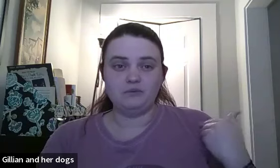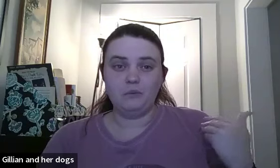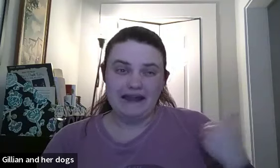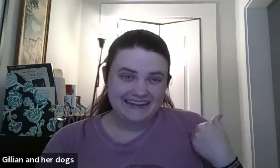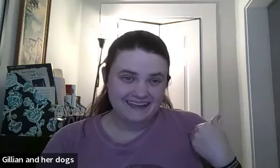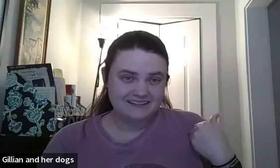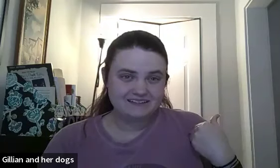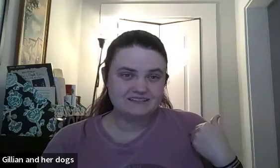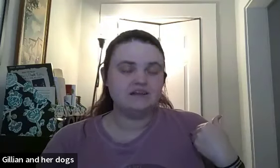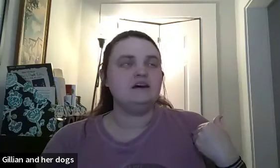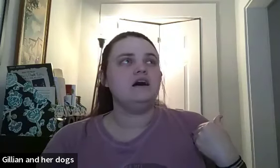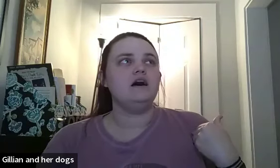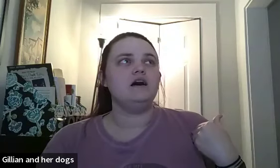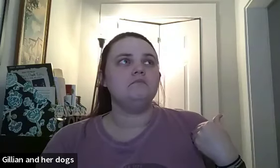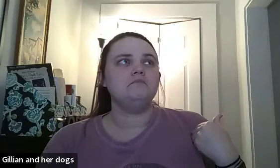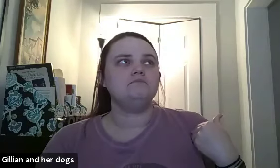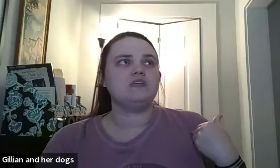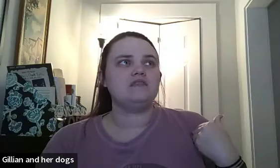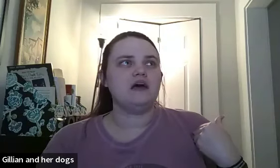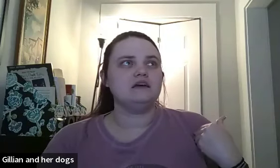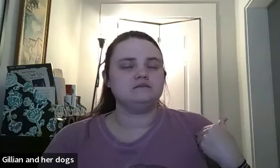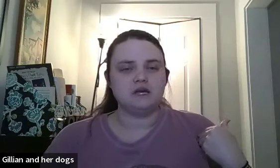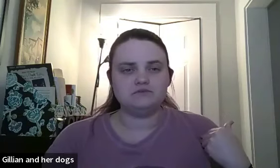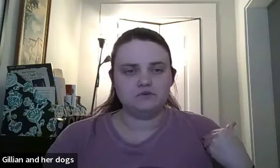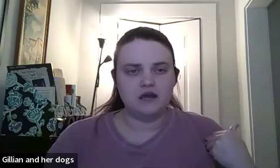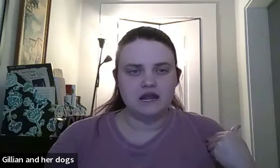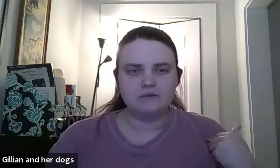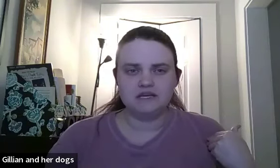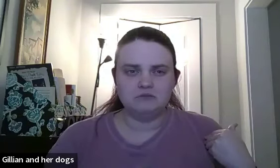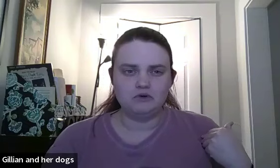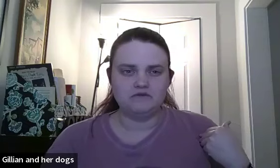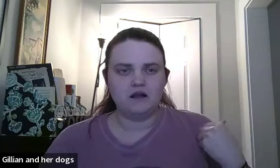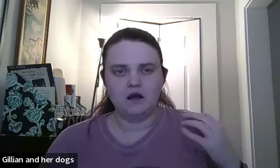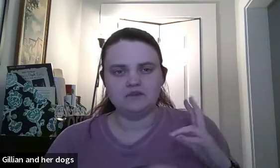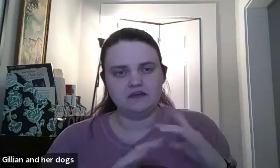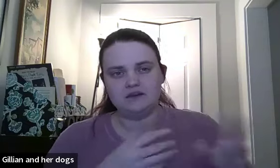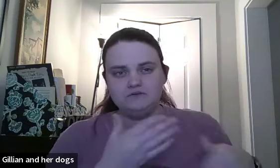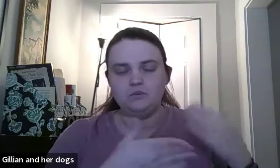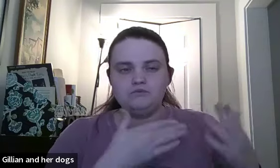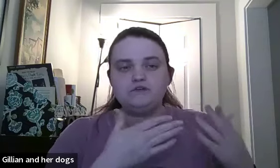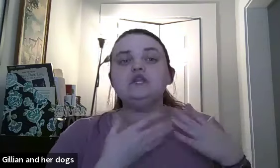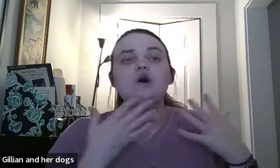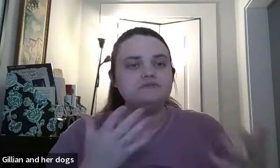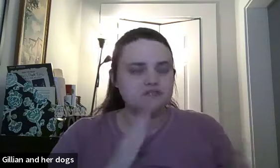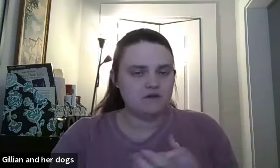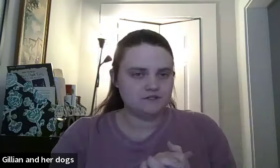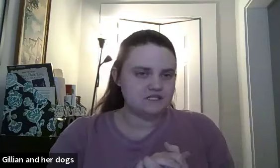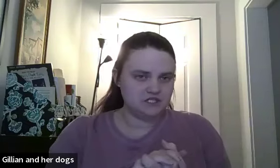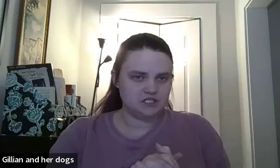with one hand. Um, that sometimes will kind of happen again, more of that common, like kind of the flow of the